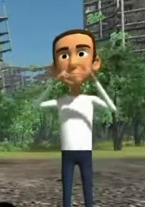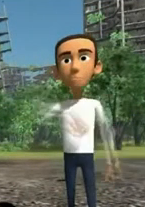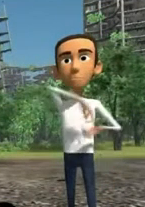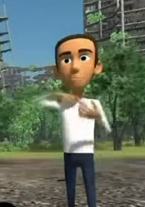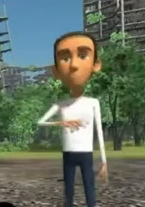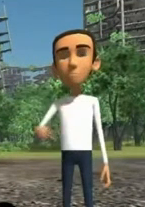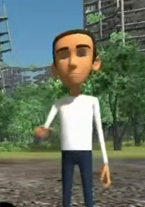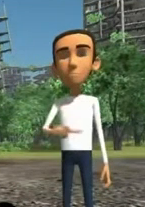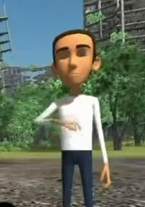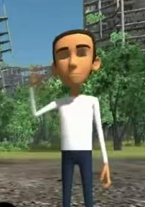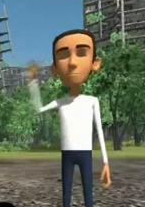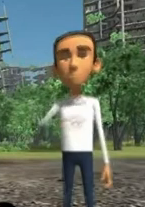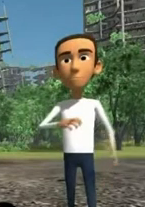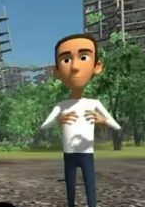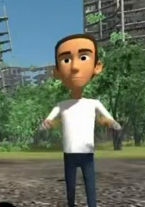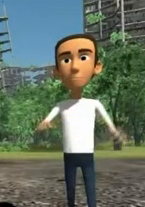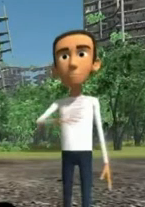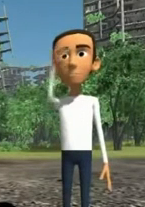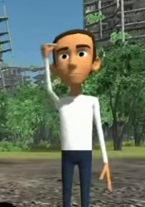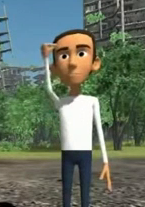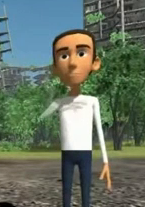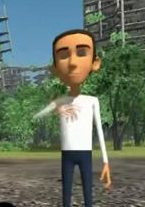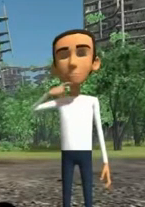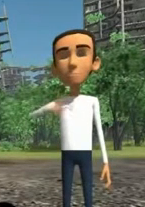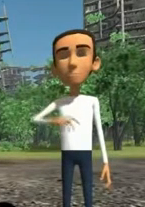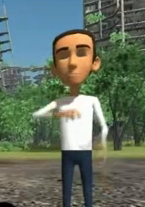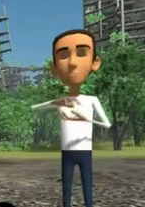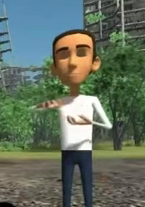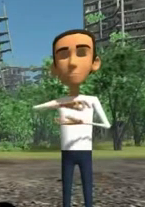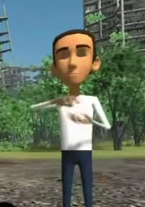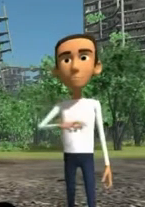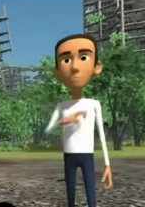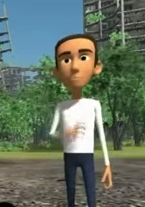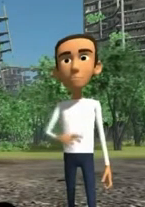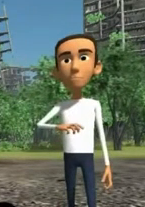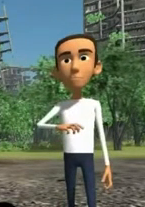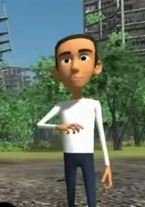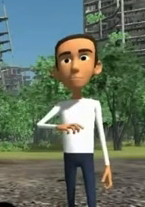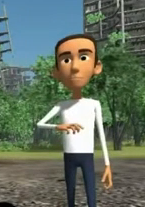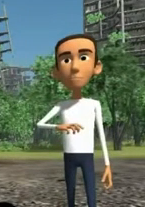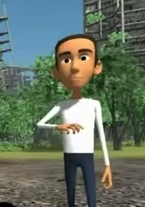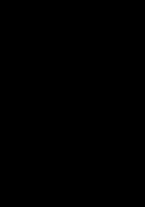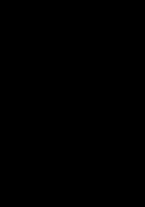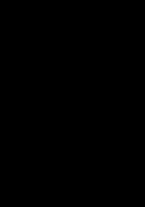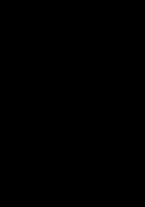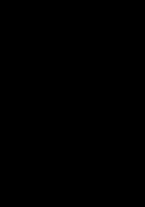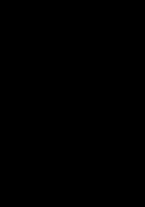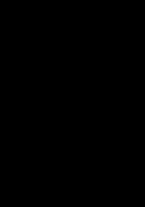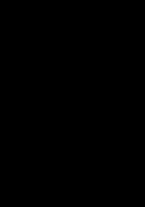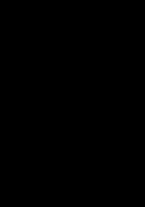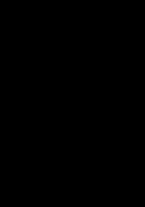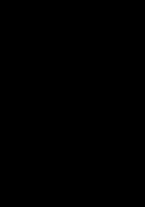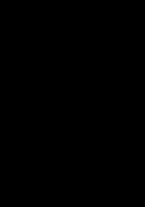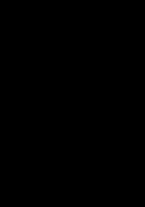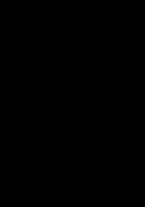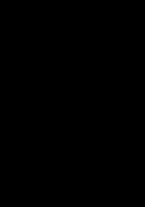Kinect to the translator, and this is the normal translator. You just type in the data, you press translate, and the avatar is